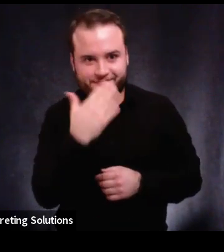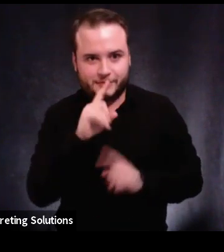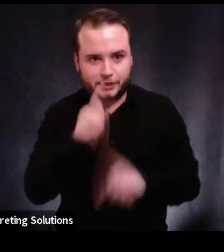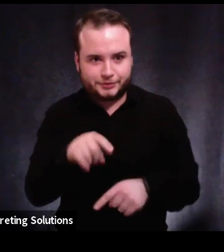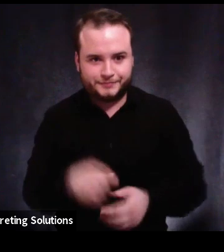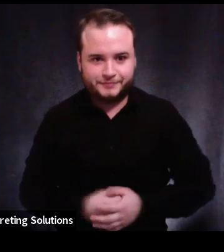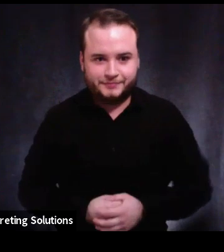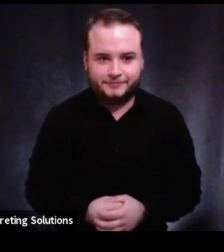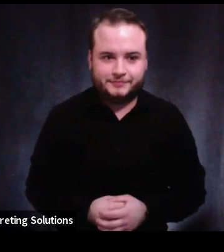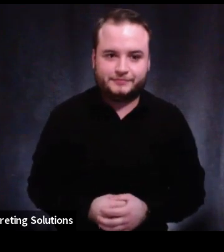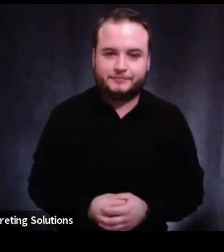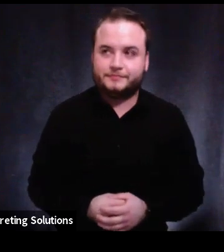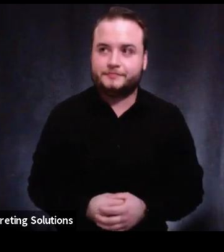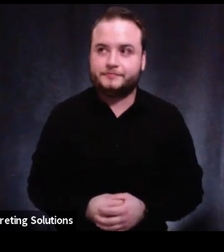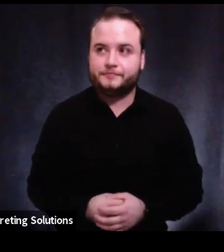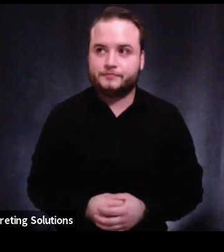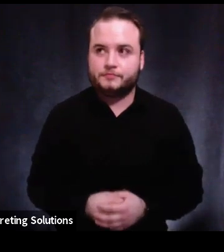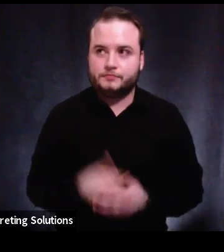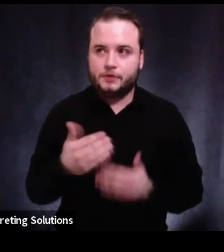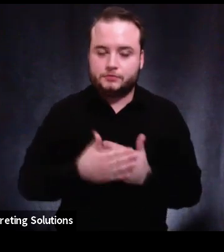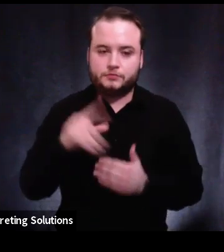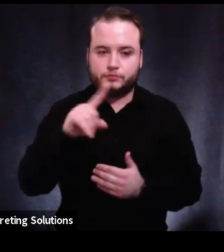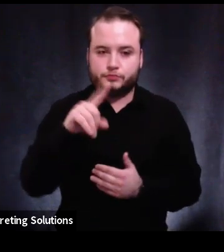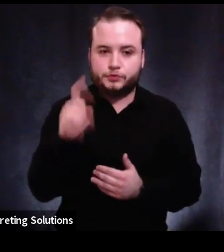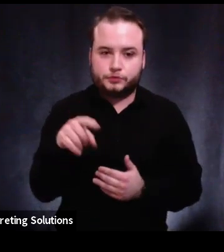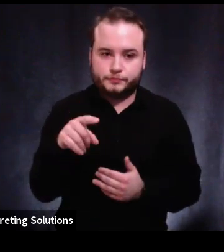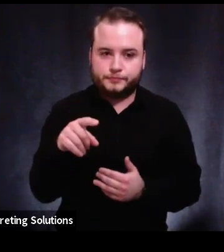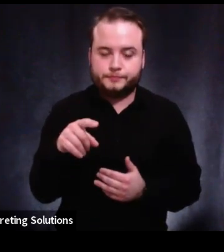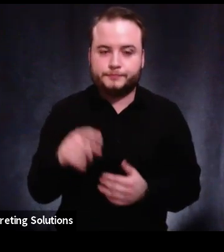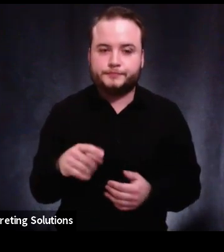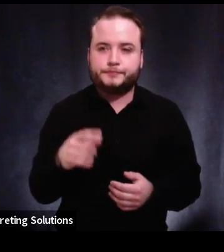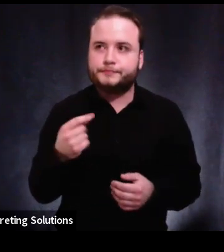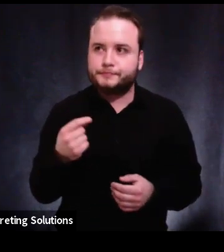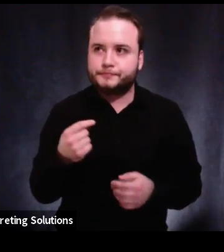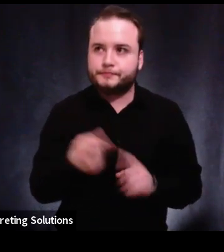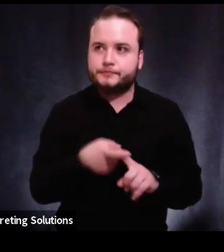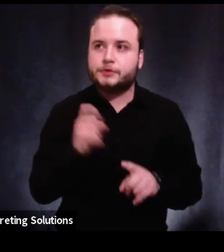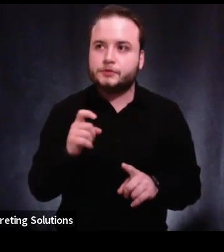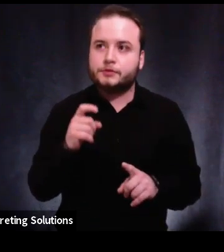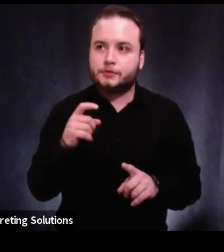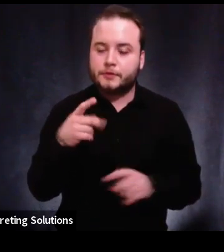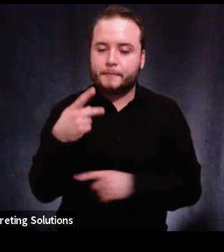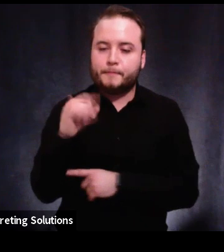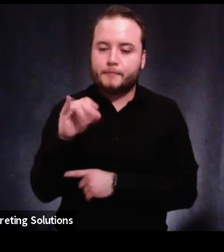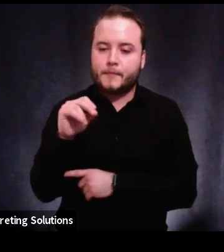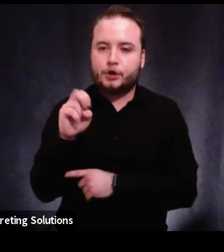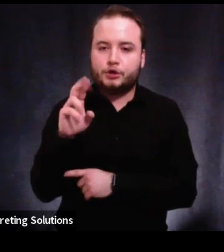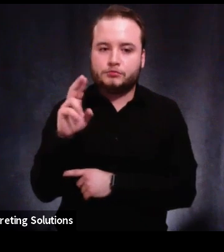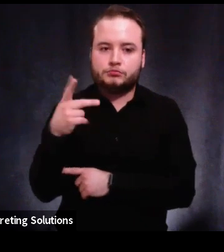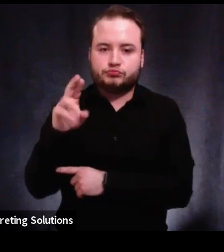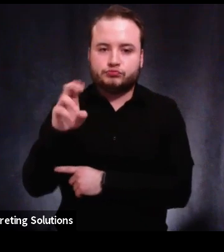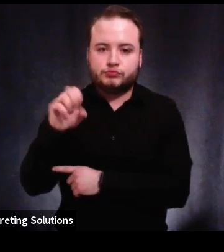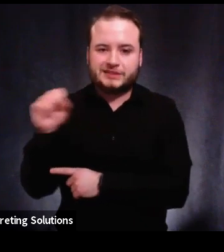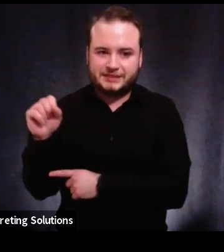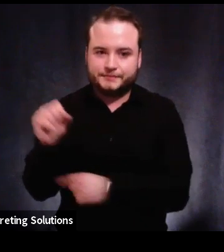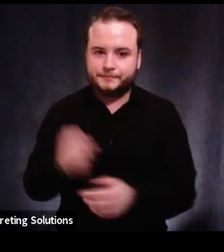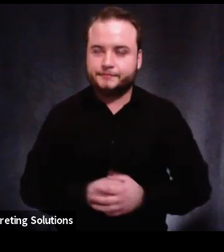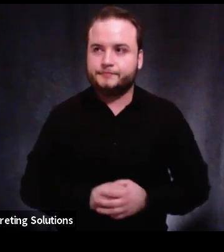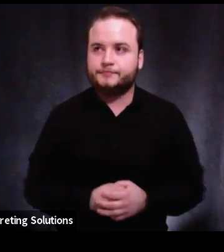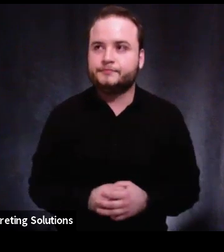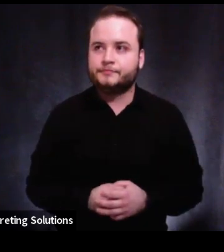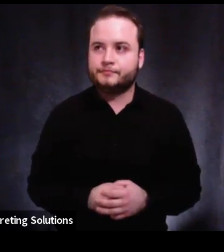Your next question comes from the line of David Ulrich of Pioneer Press. Your line is now open. Hi, thank you.